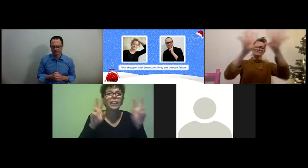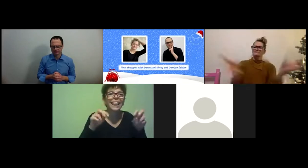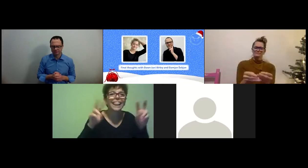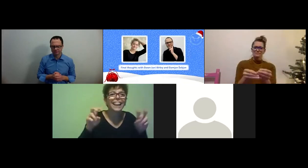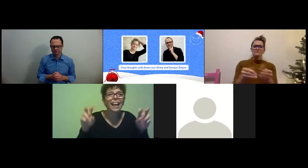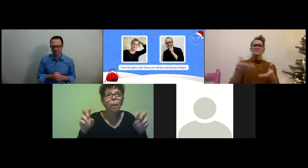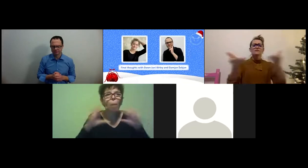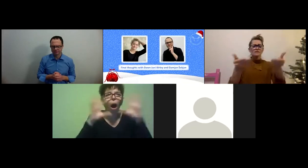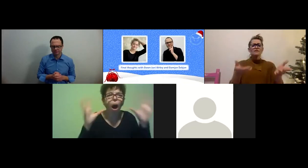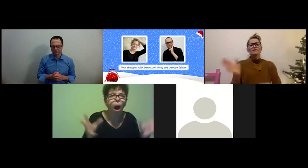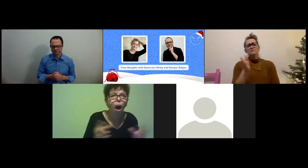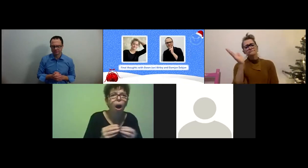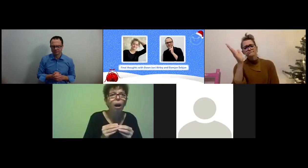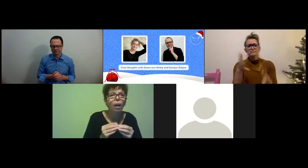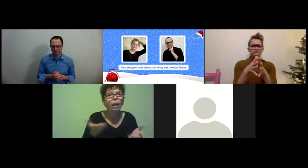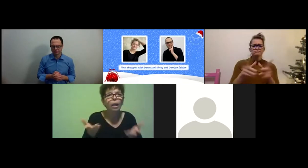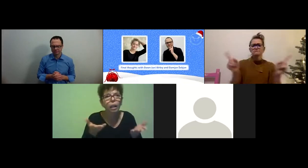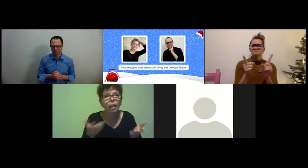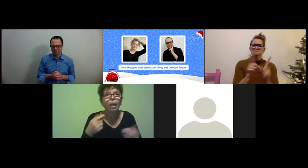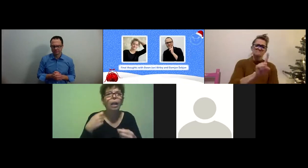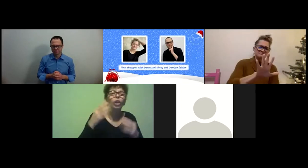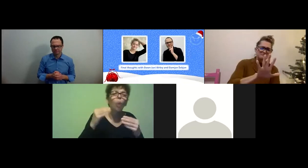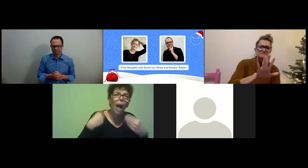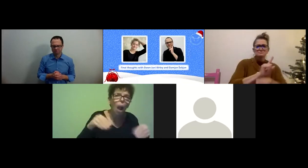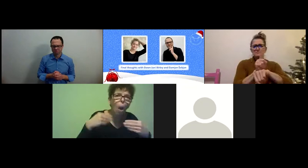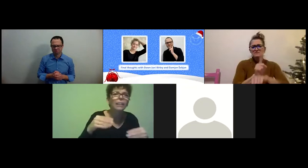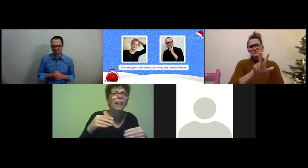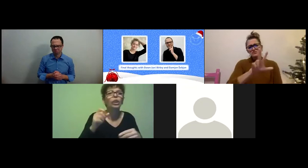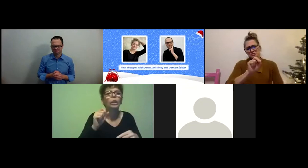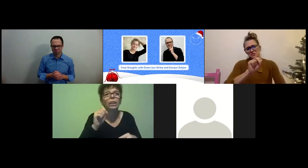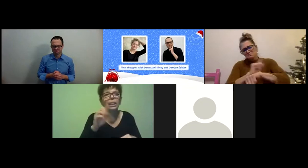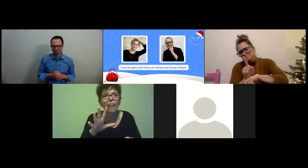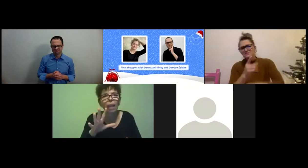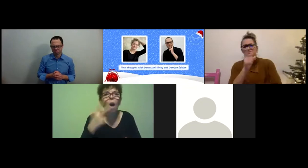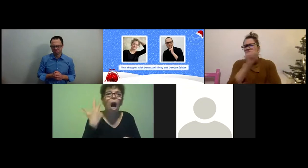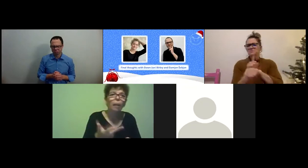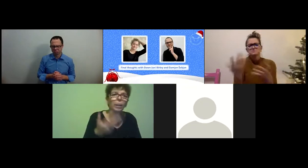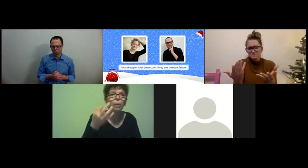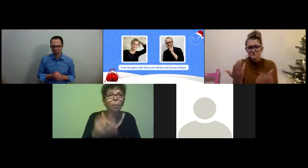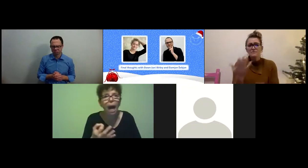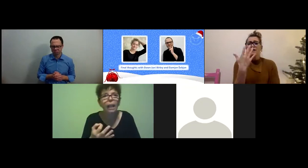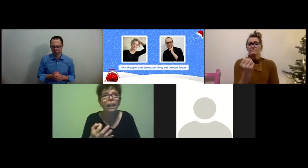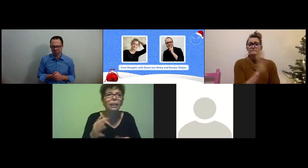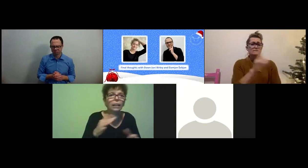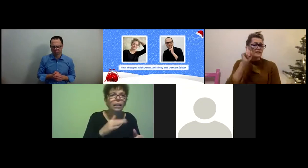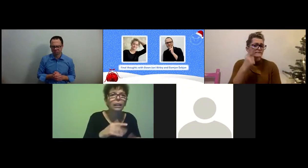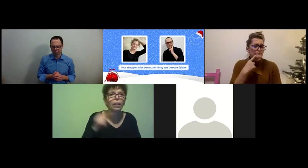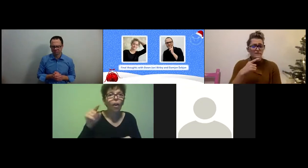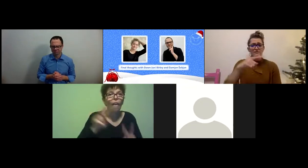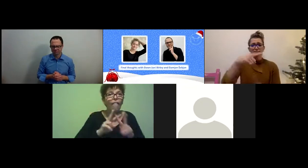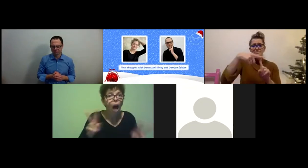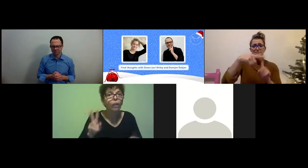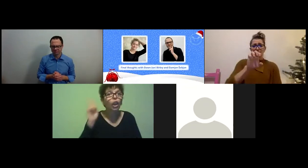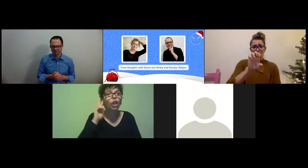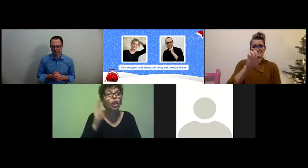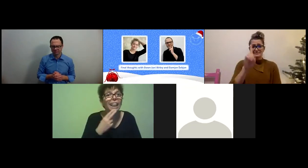Well, you know, TED Talks, that was, you know, there's different presenters, they're given, you know, 15 minutes, 8 minutes,